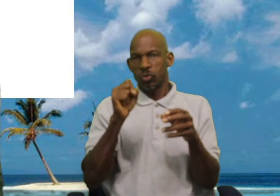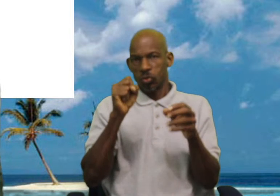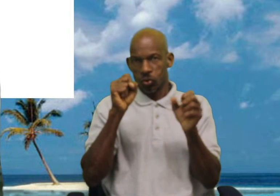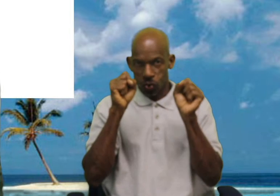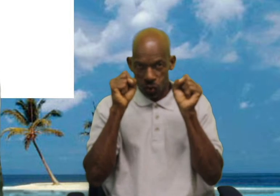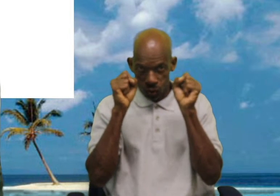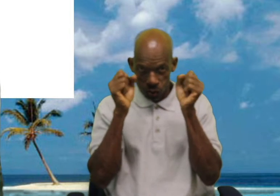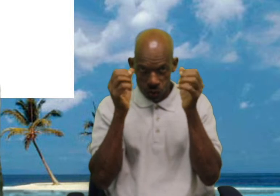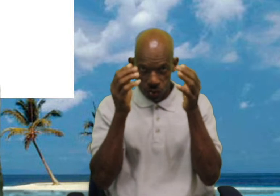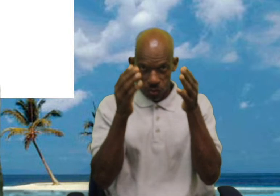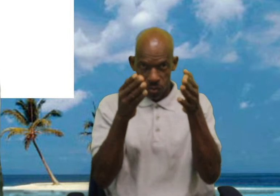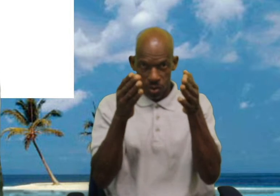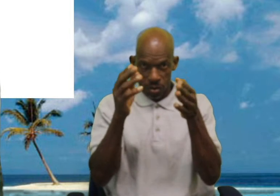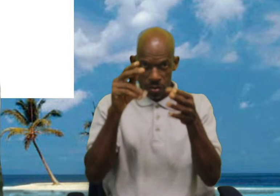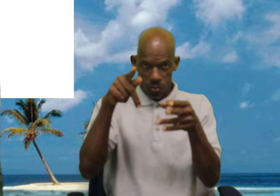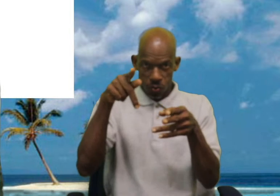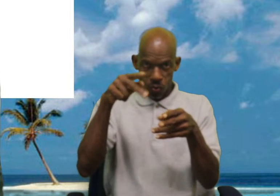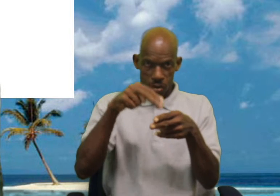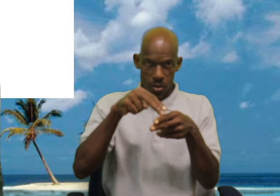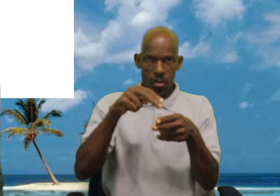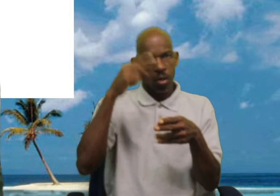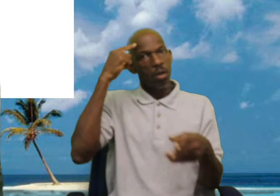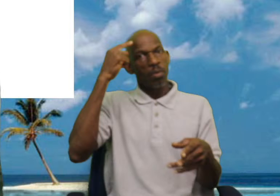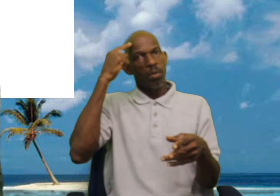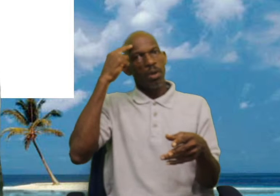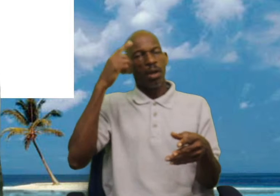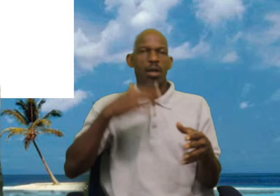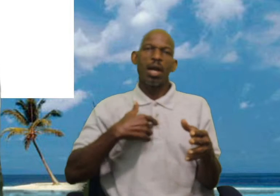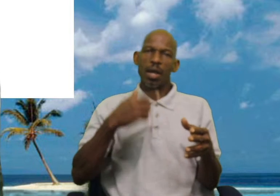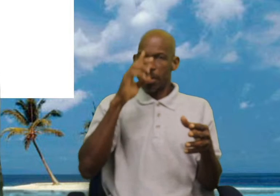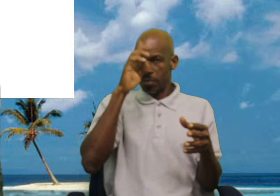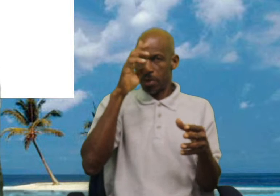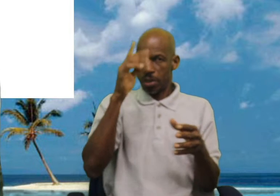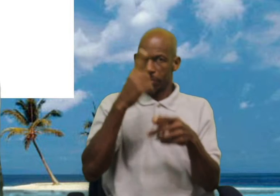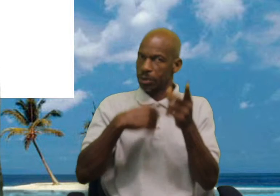simple sentences. Example,